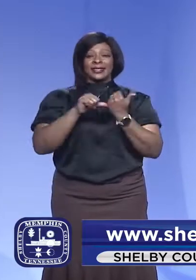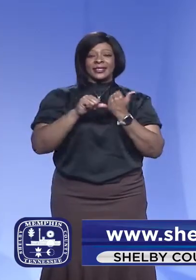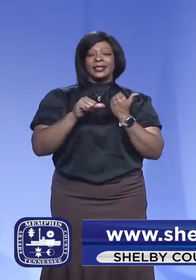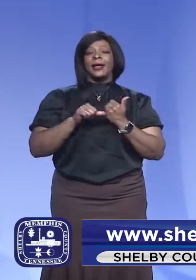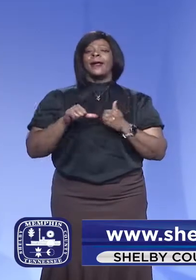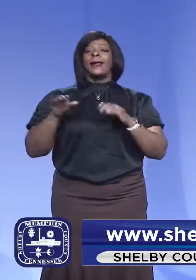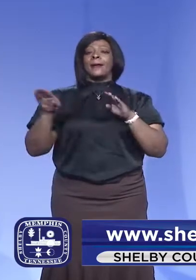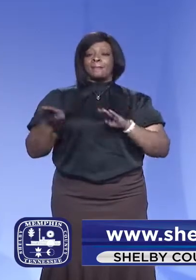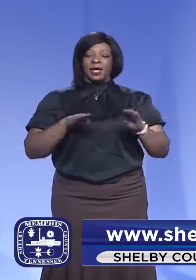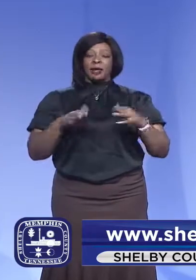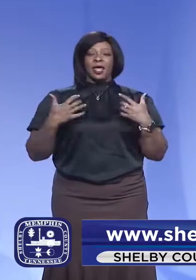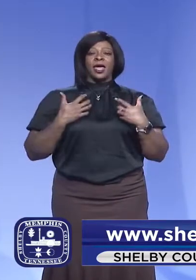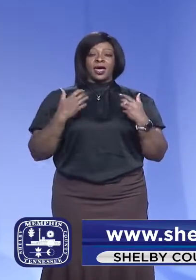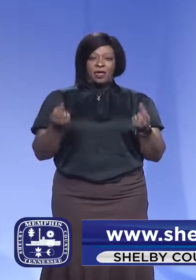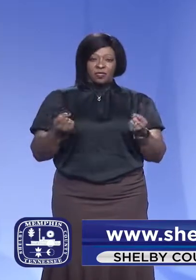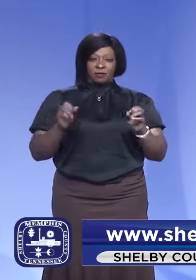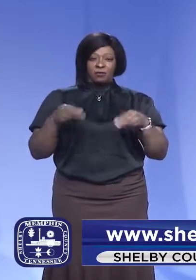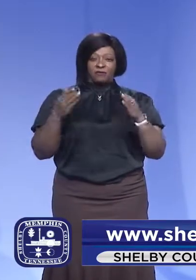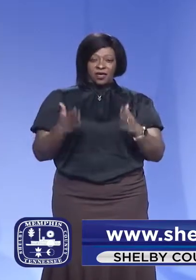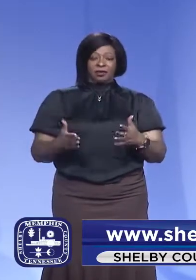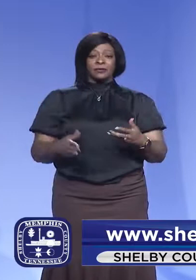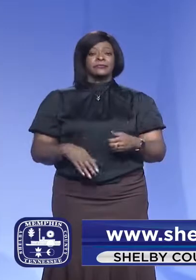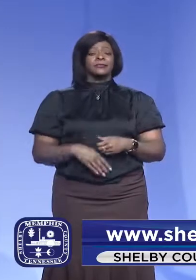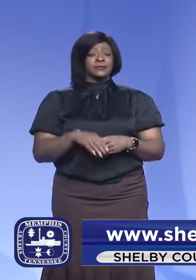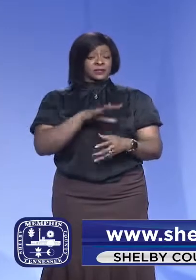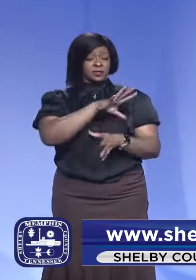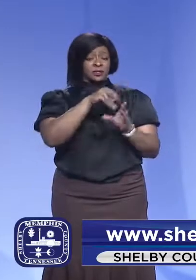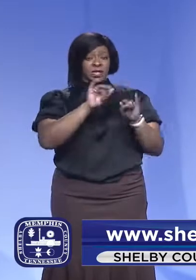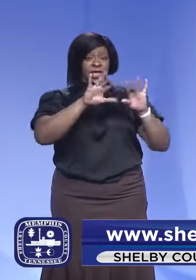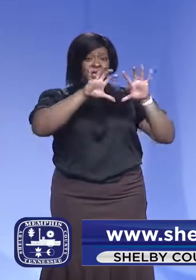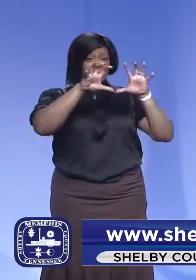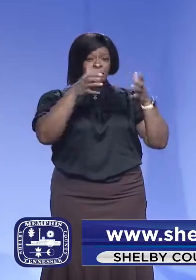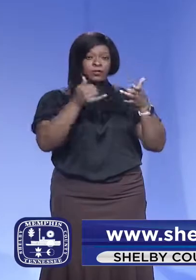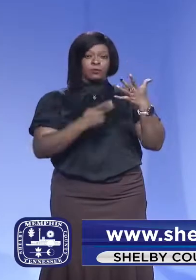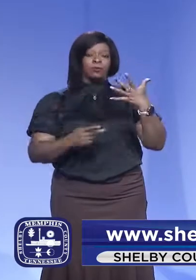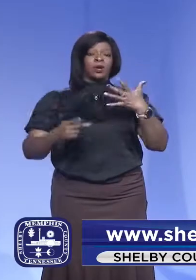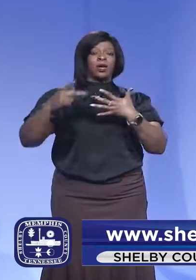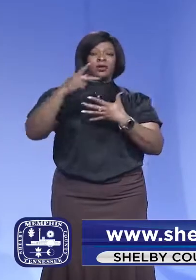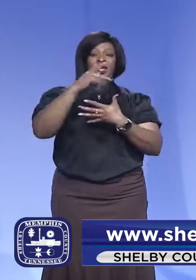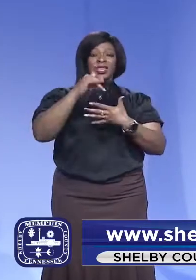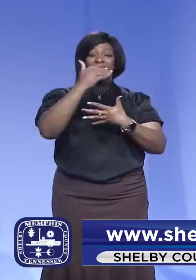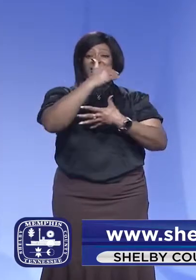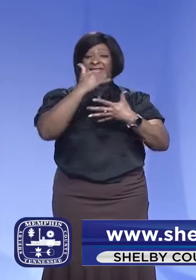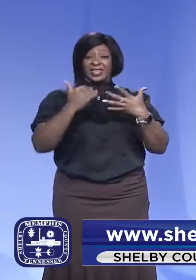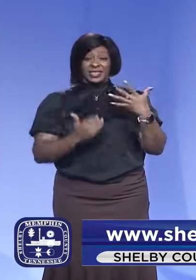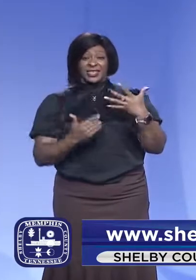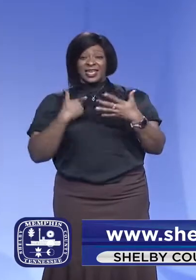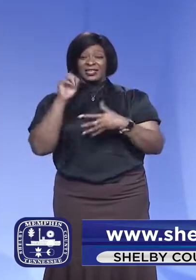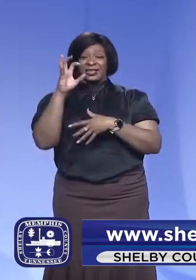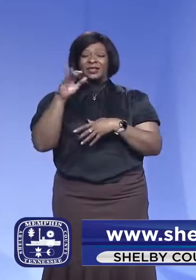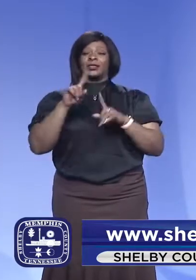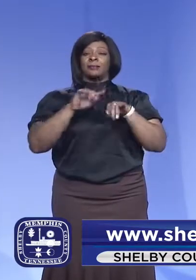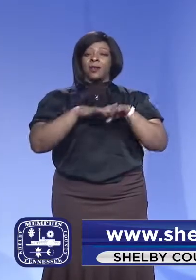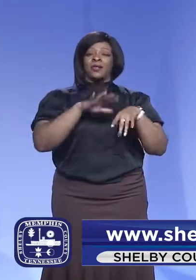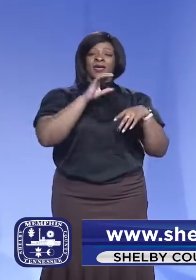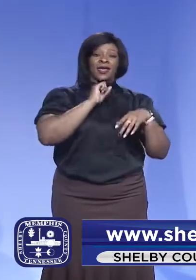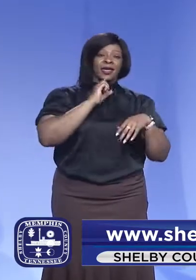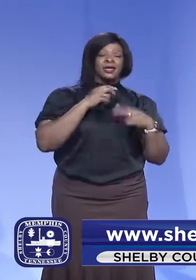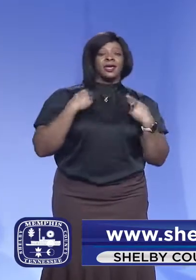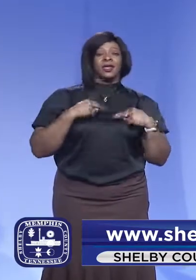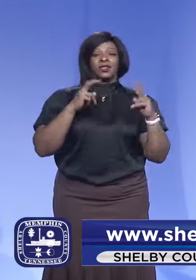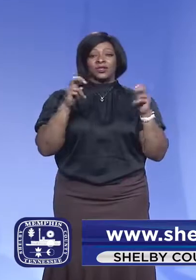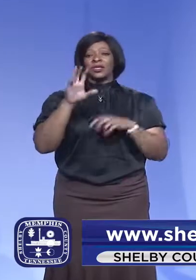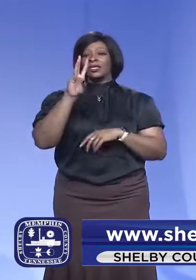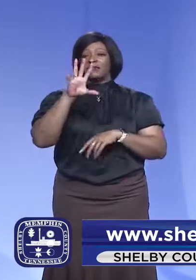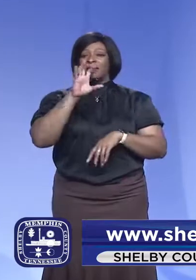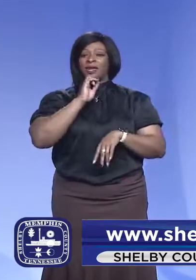health providers. And then within that, we still prioritize that list that I gave earlier. So that's those individuals older